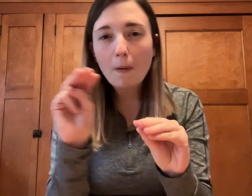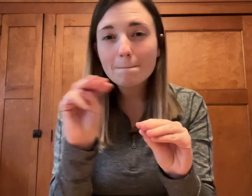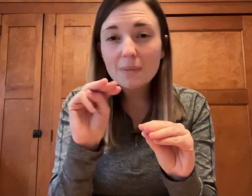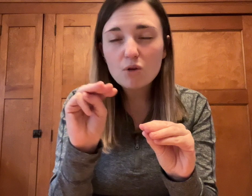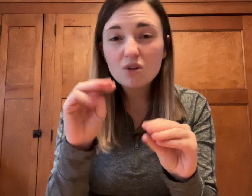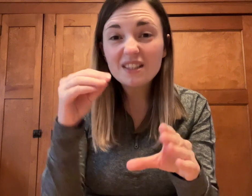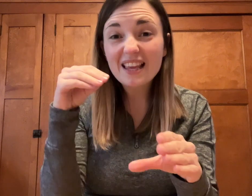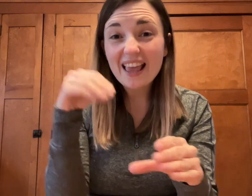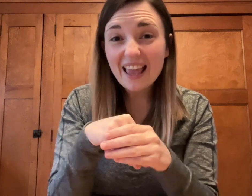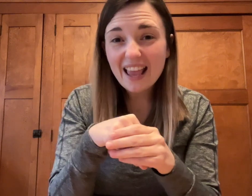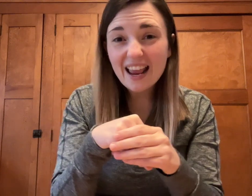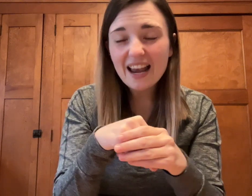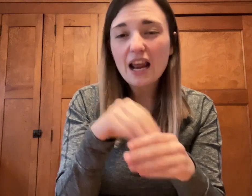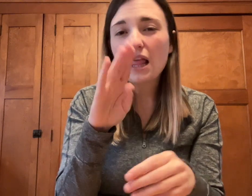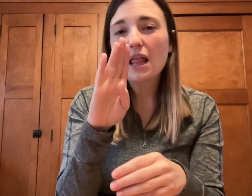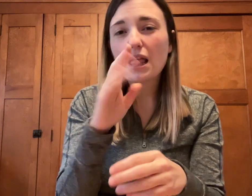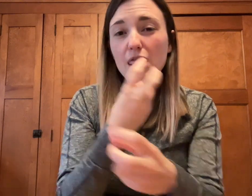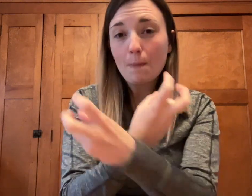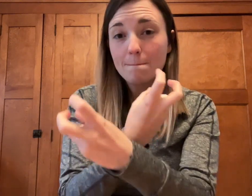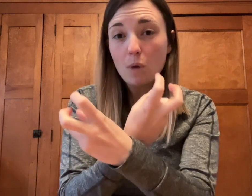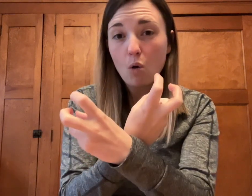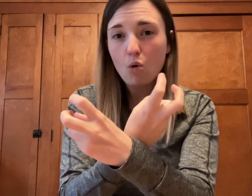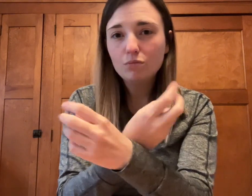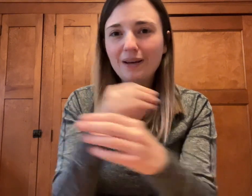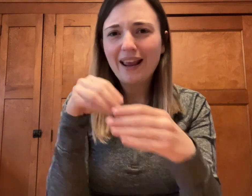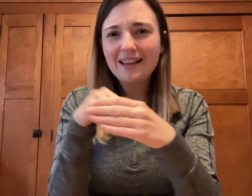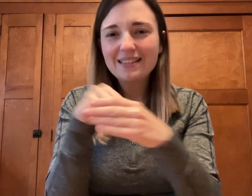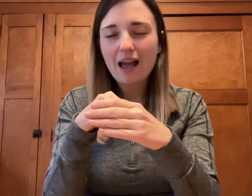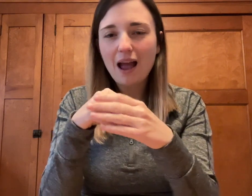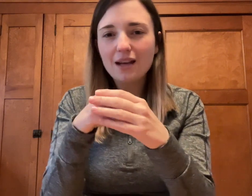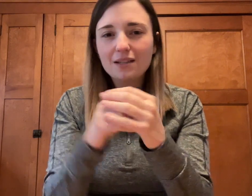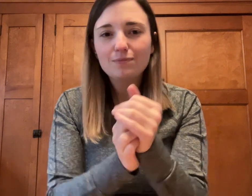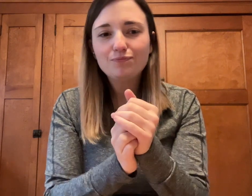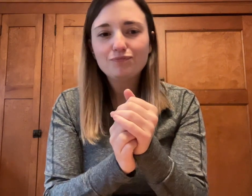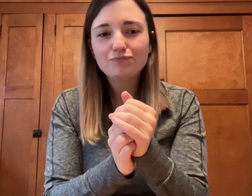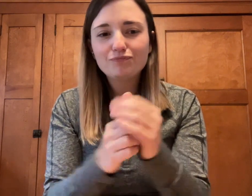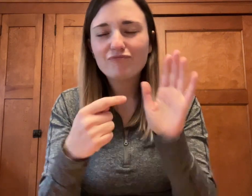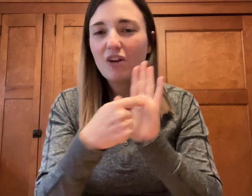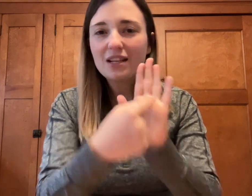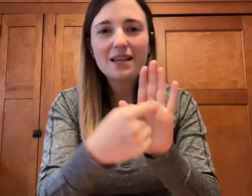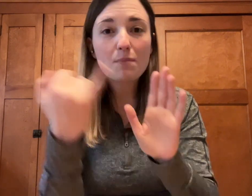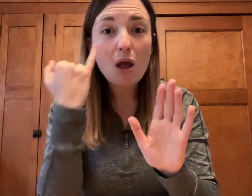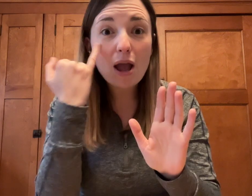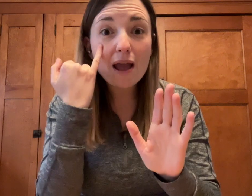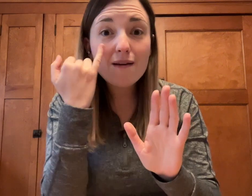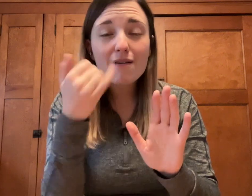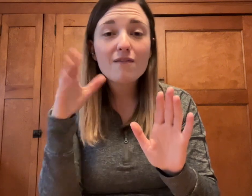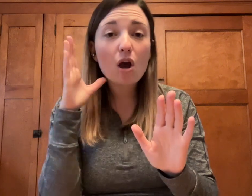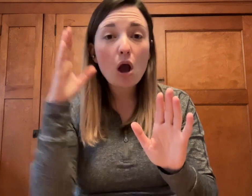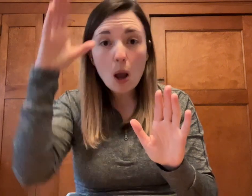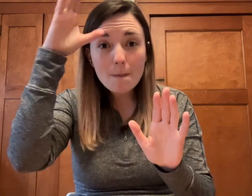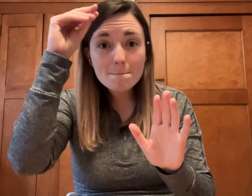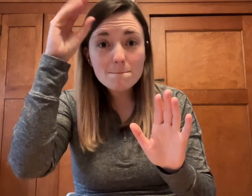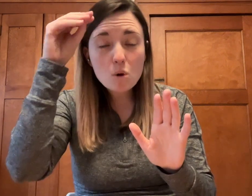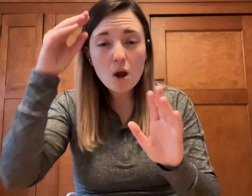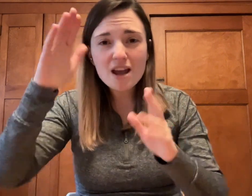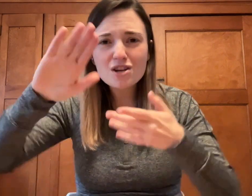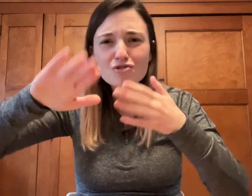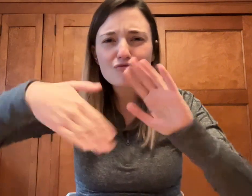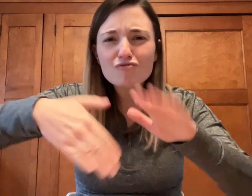He becomes this great long jumper, and during practice, he's running down the runway. He gets to the board. He's counting his steps. He's going 1, 2, 1, 2, 3,